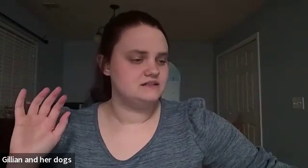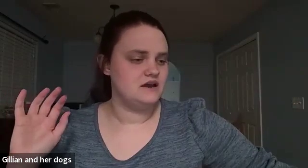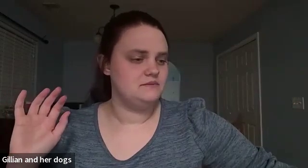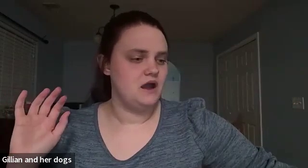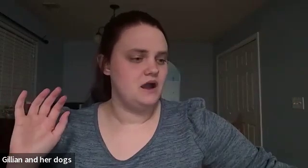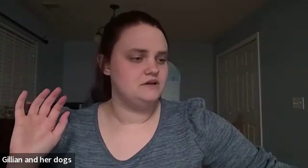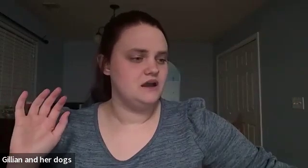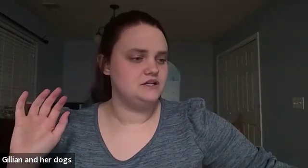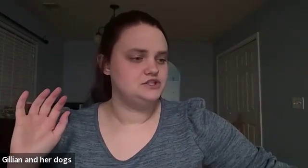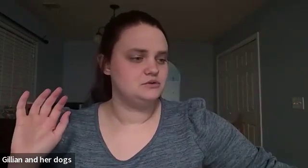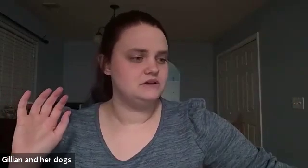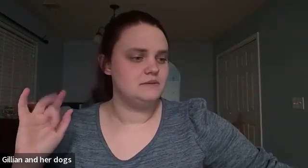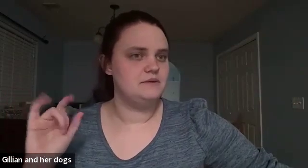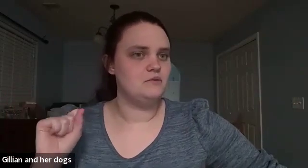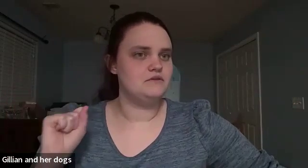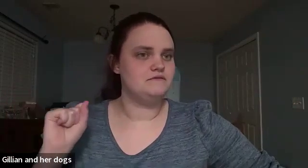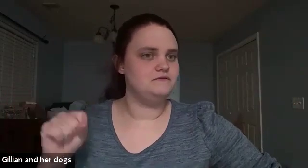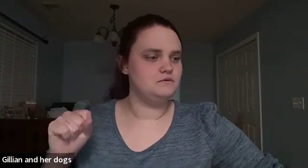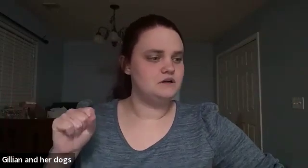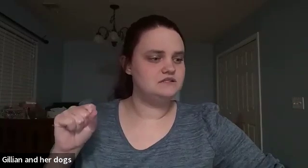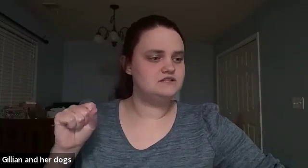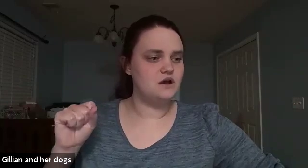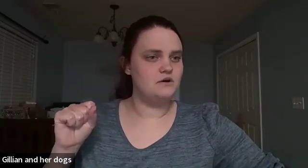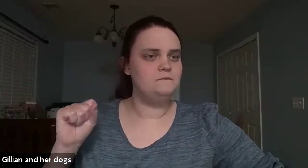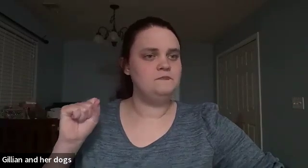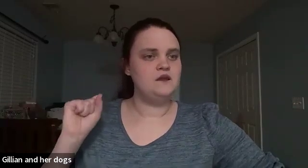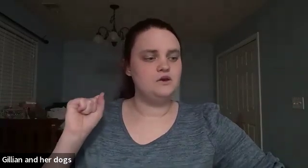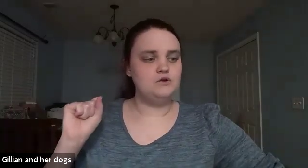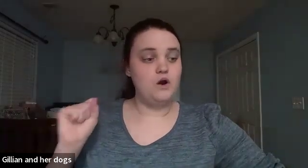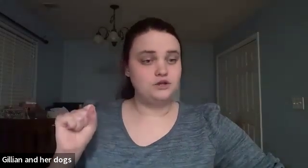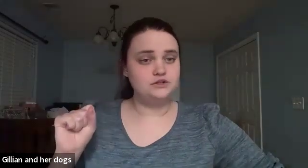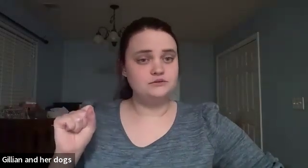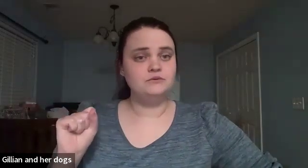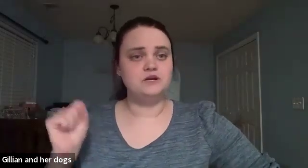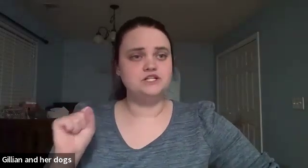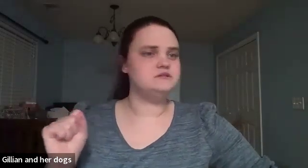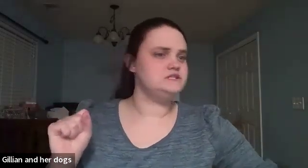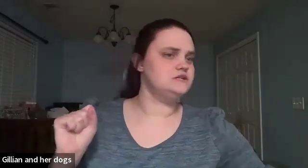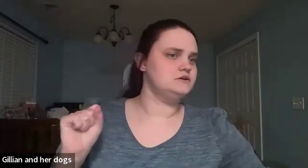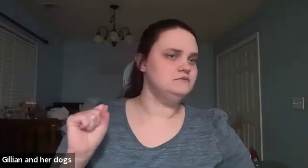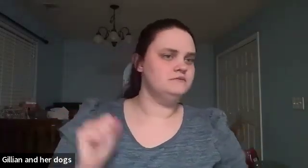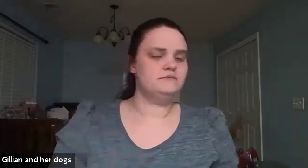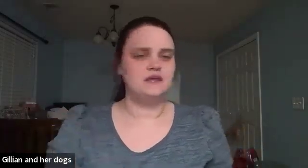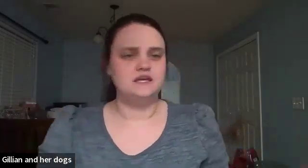out of time, I'm gonna kind of shorten it. I'm gonna pick more of the few ones. So who are you? What you would do